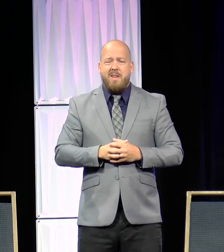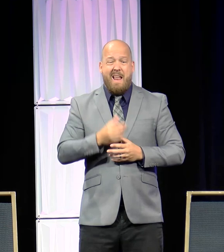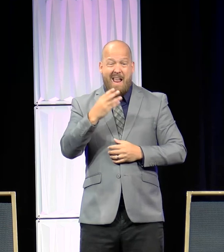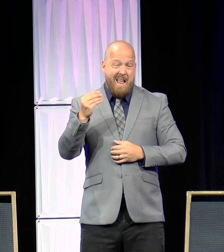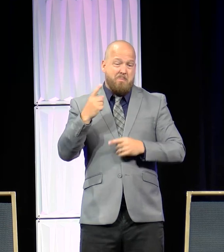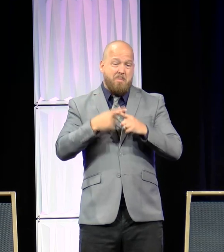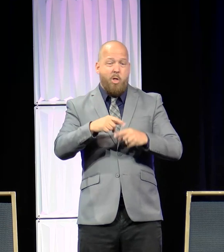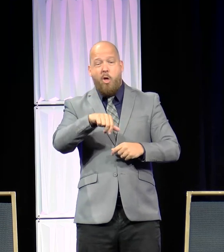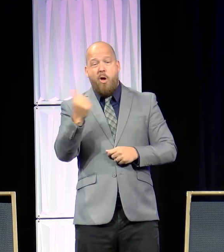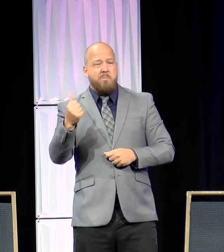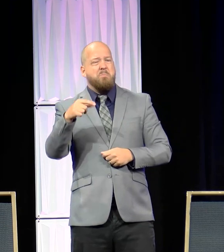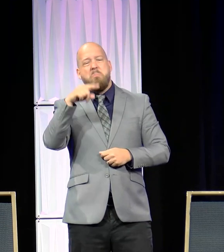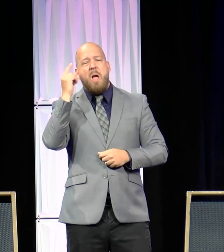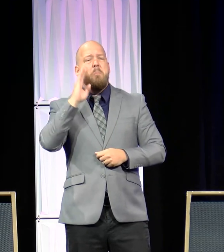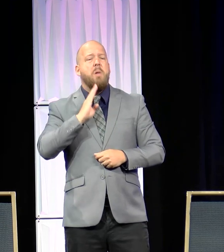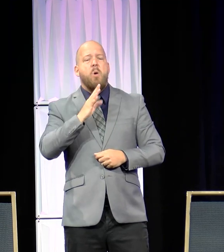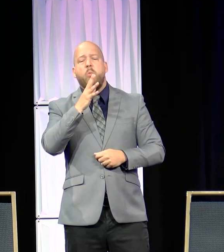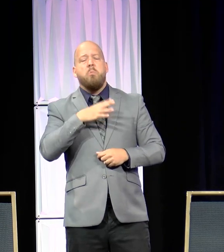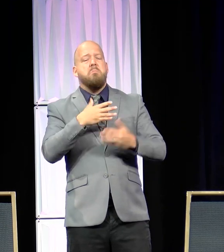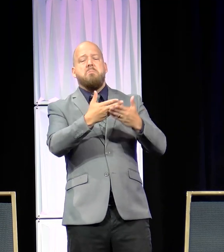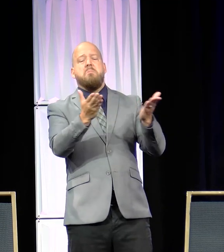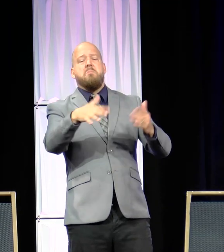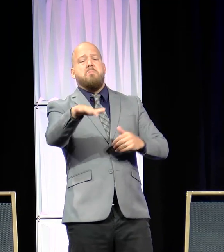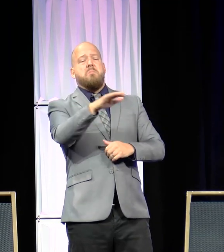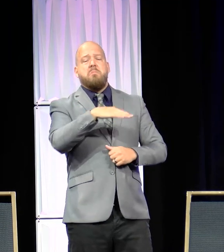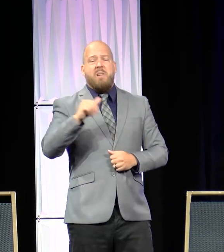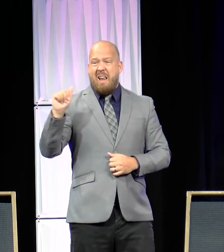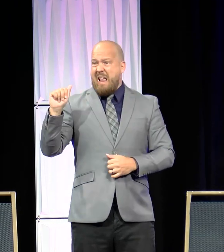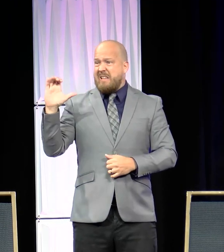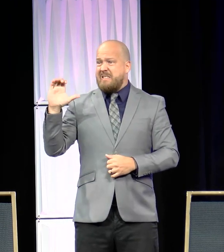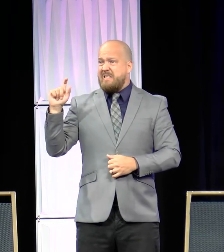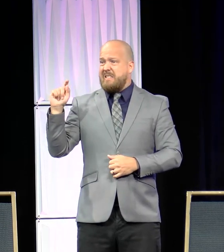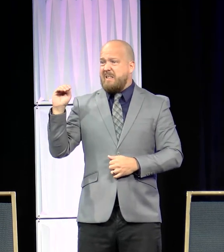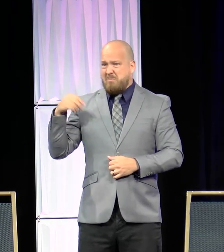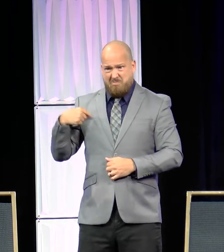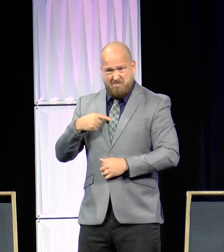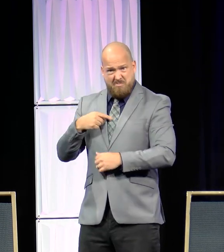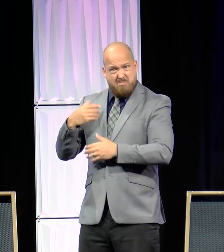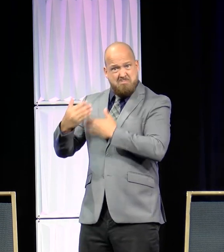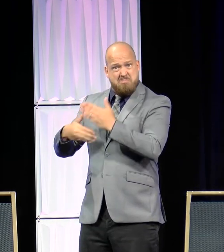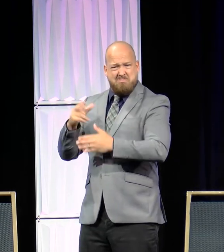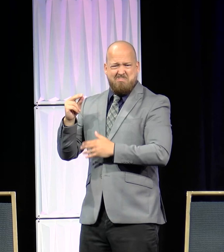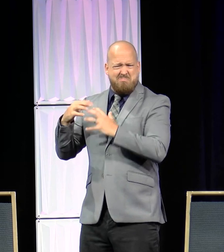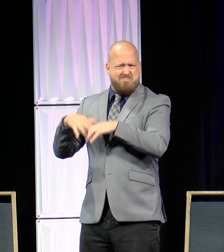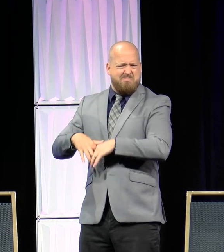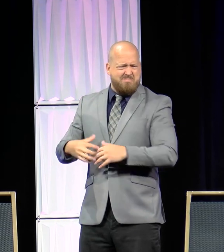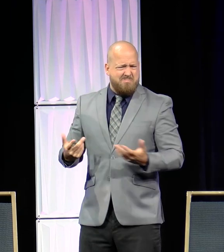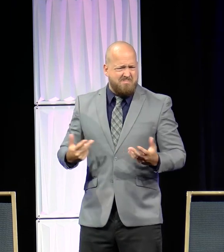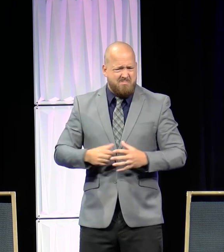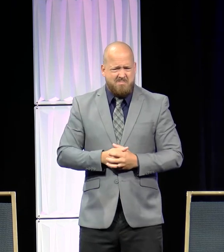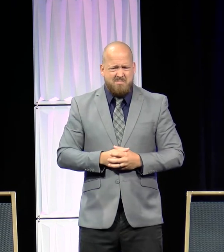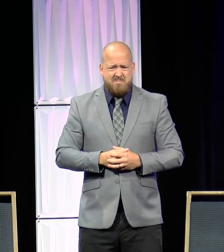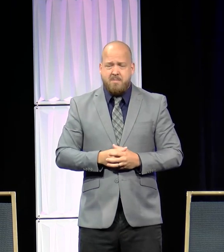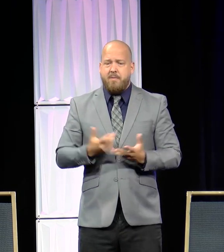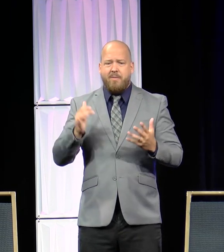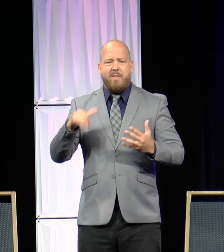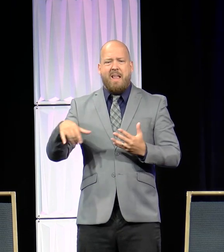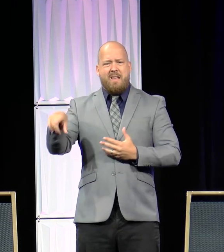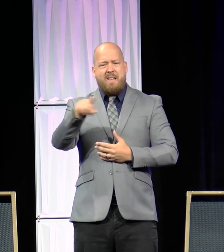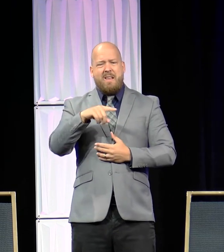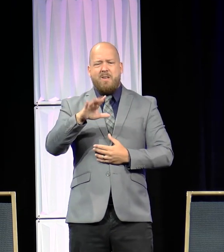A Call to Men. If it wasn't for black and brown women, the engagement of men would be so